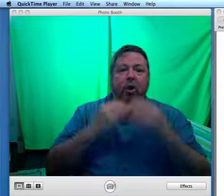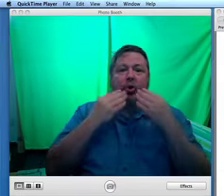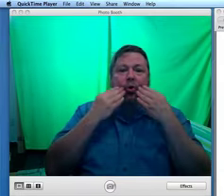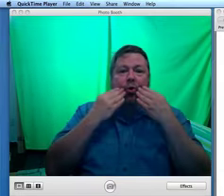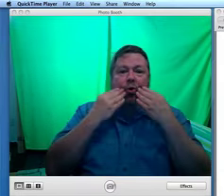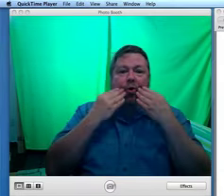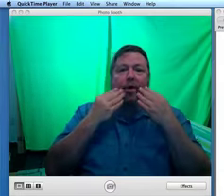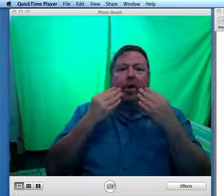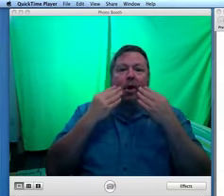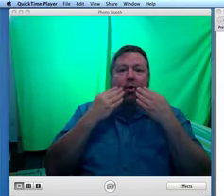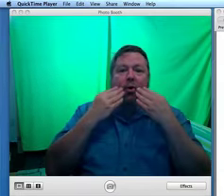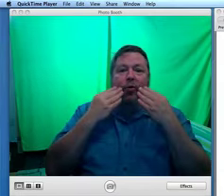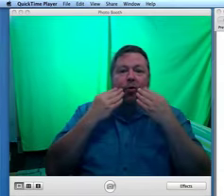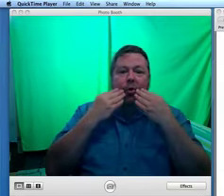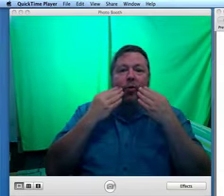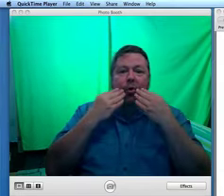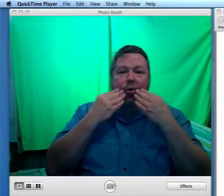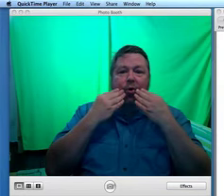Nerf.